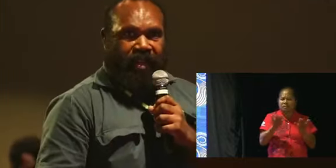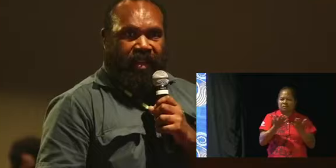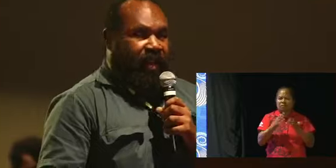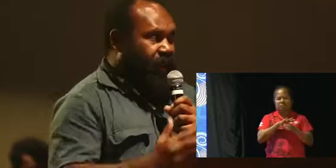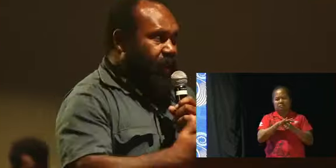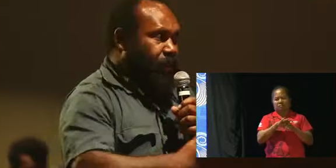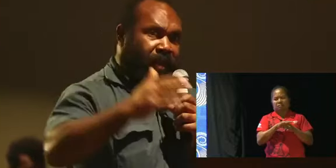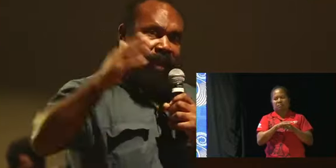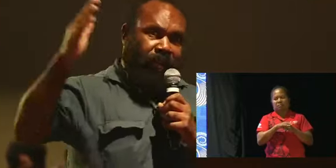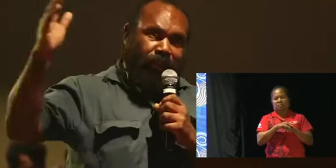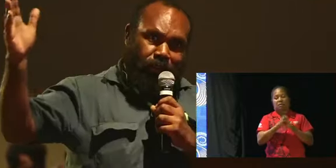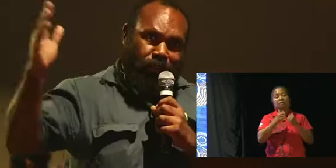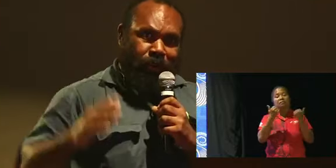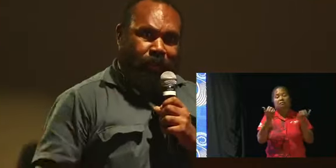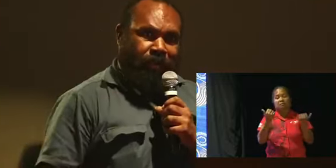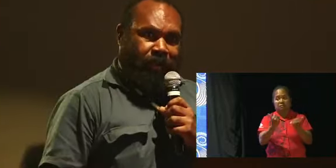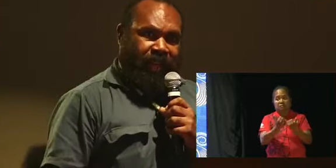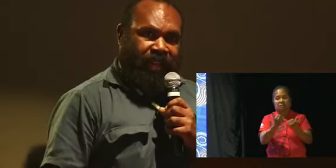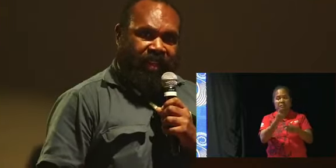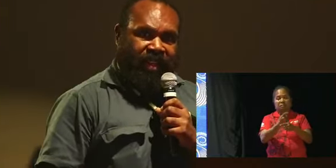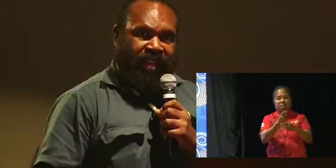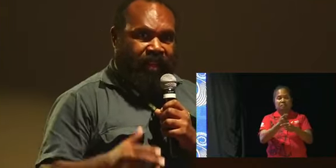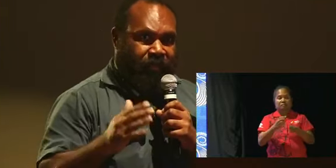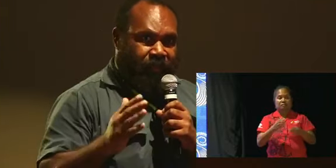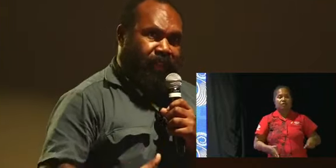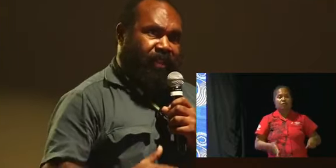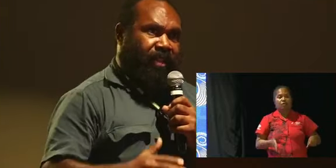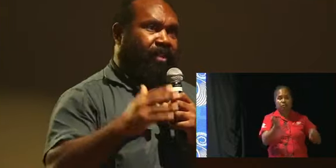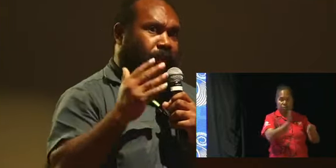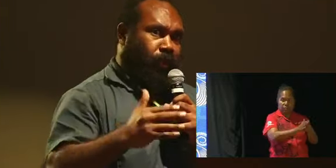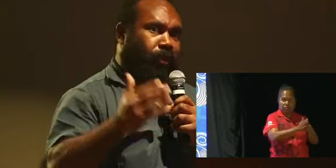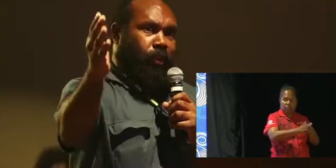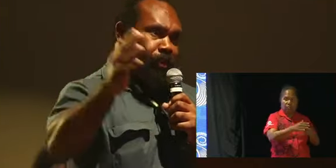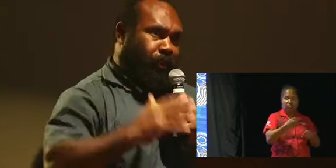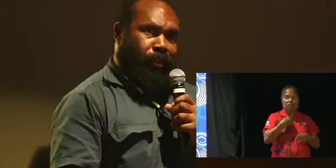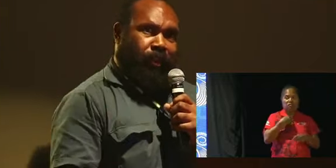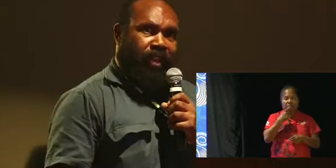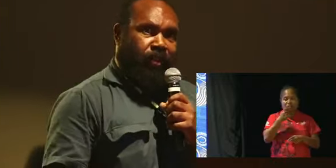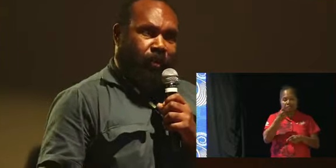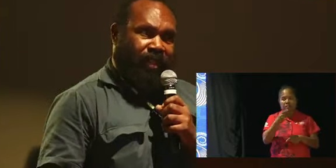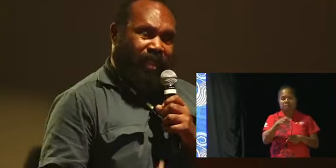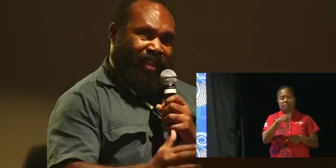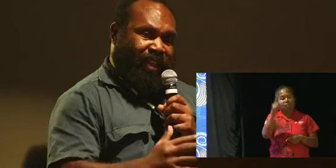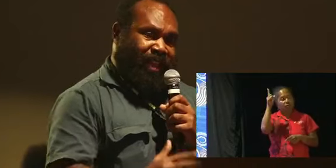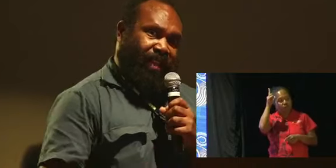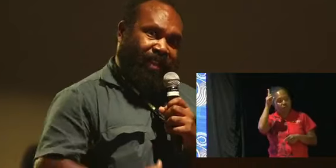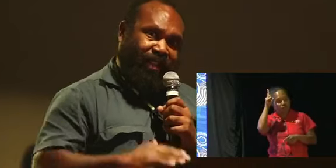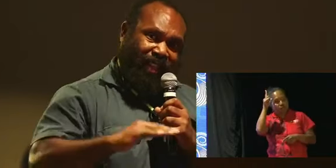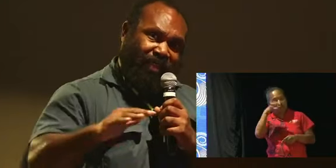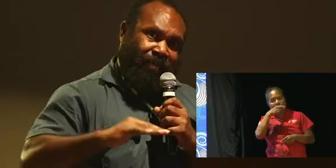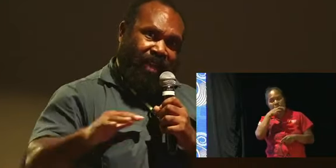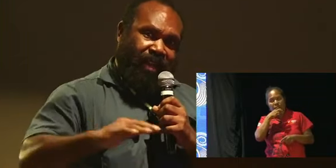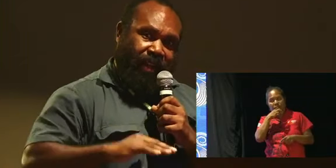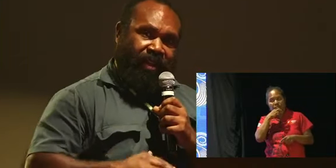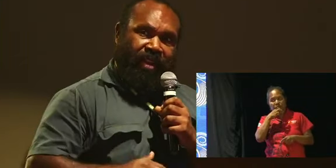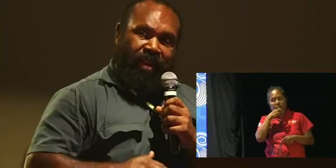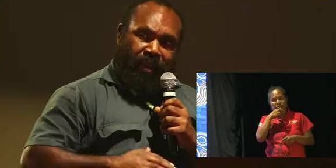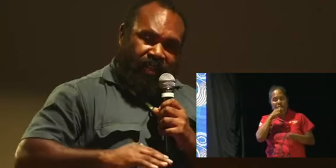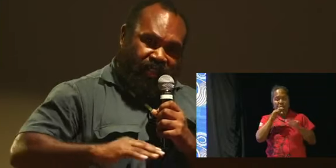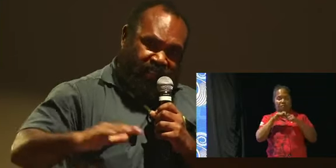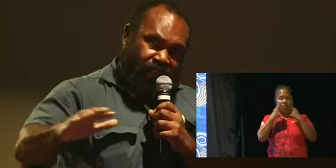pa inap lo me like totok lo morobe but me must totok so you pa boss line too must understanding a certain some